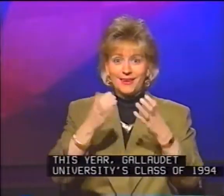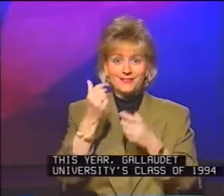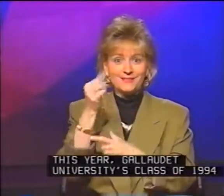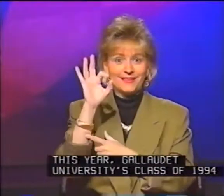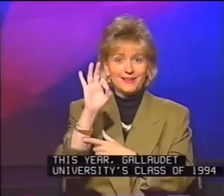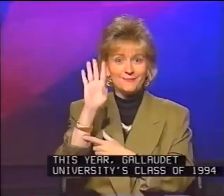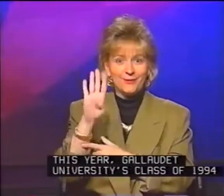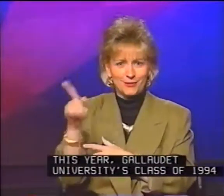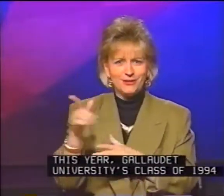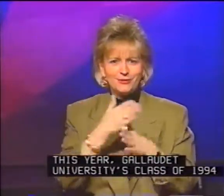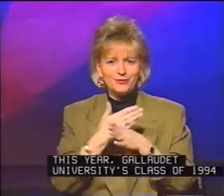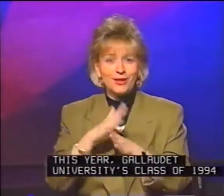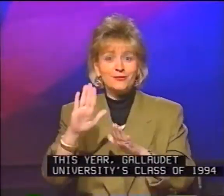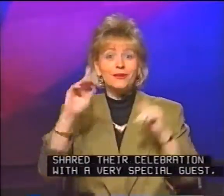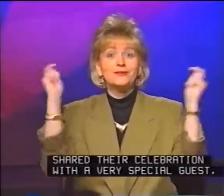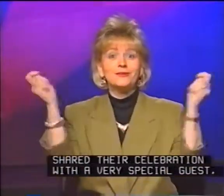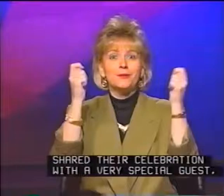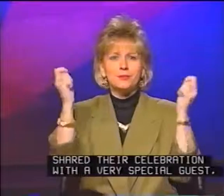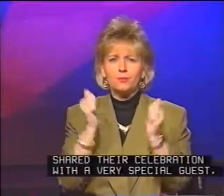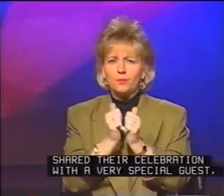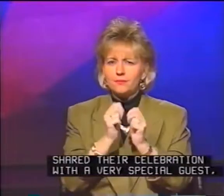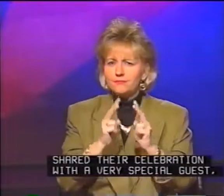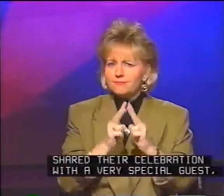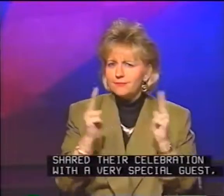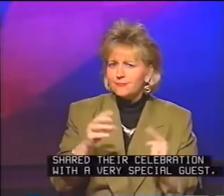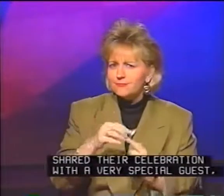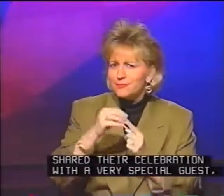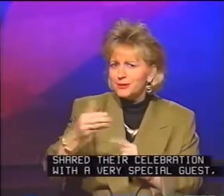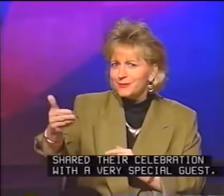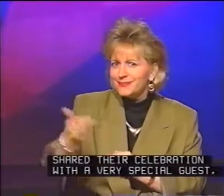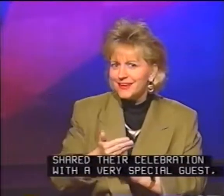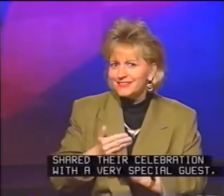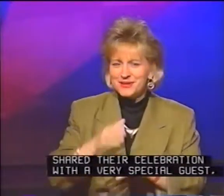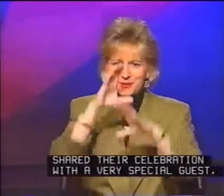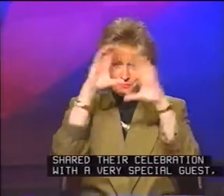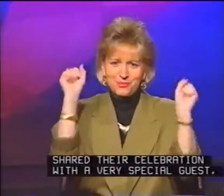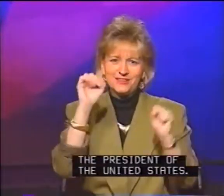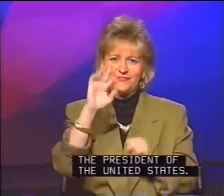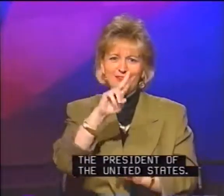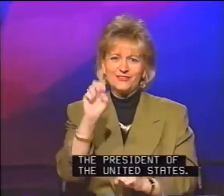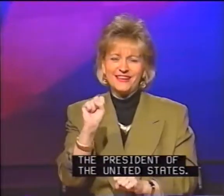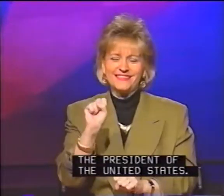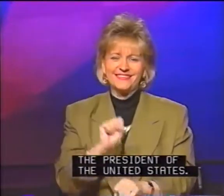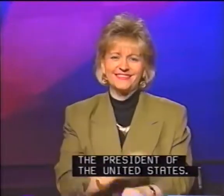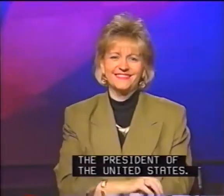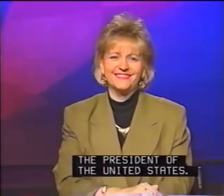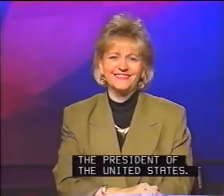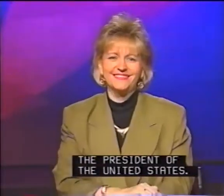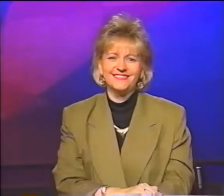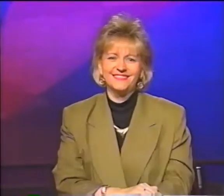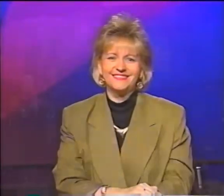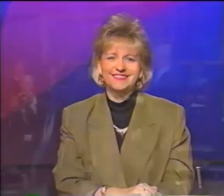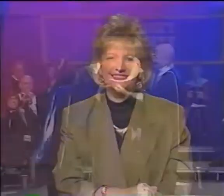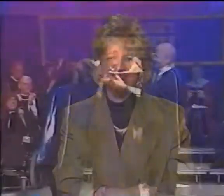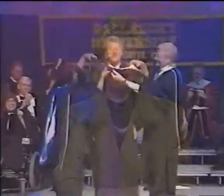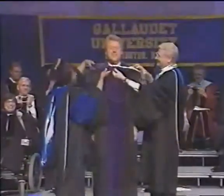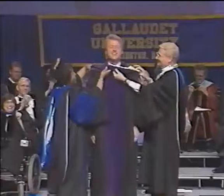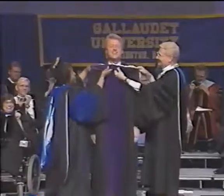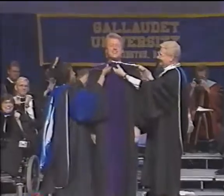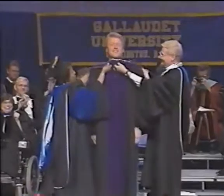class of 1994 shared their celebration with a very special guest, the President of the United States. Every